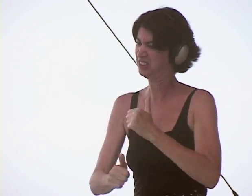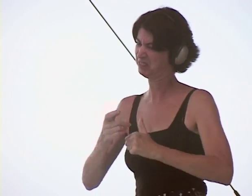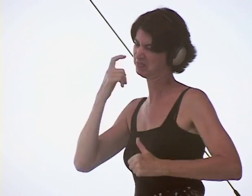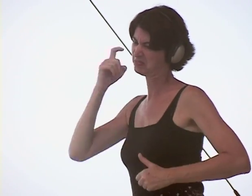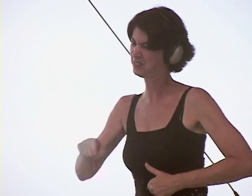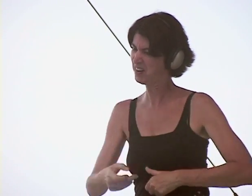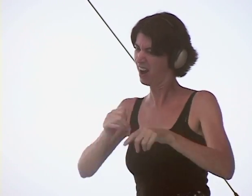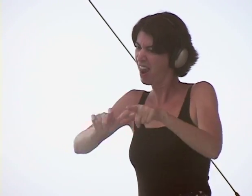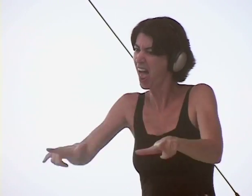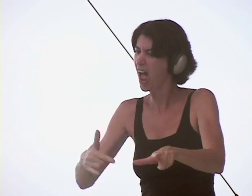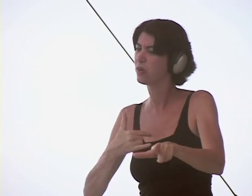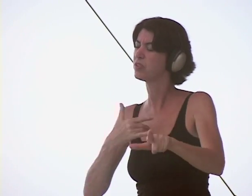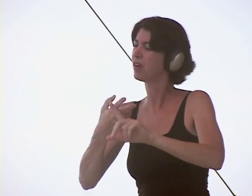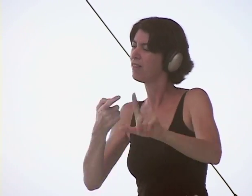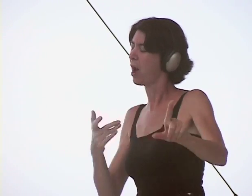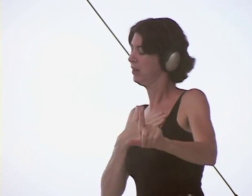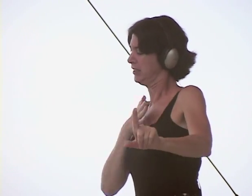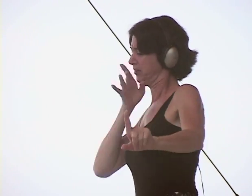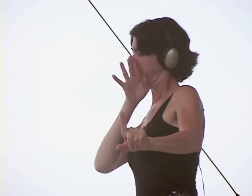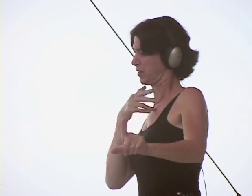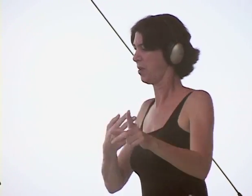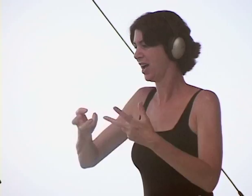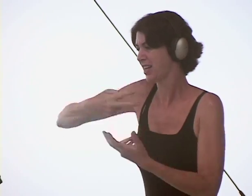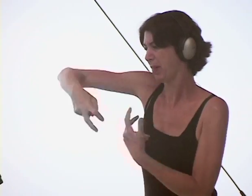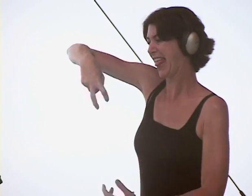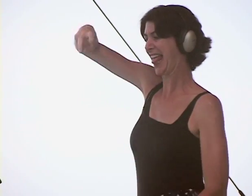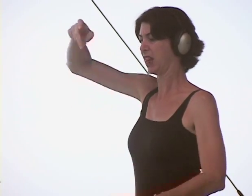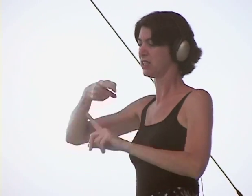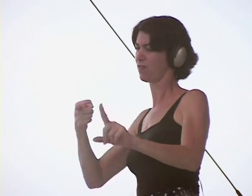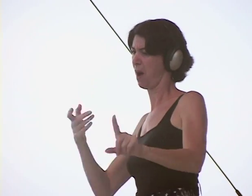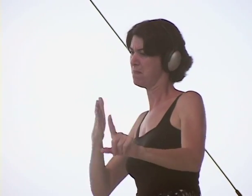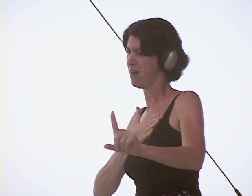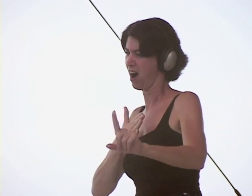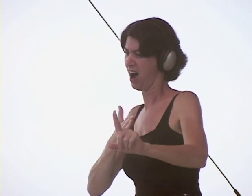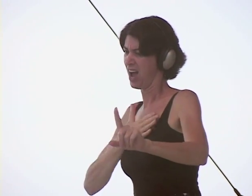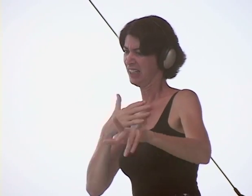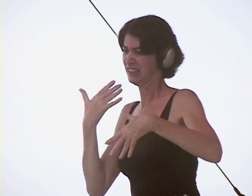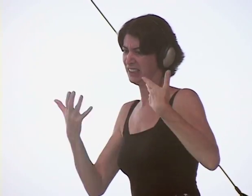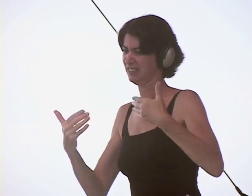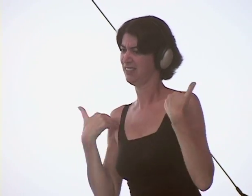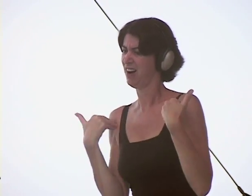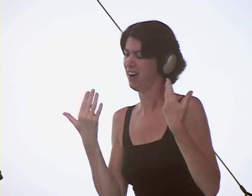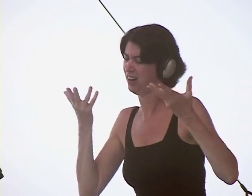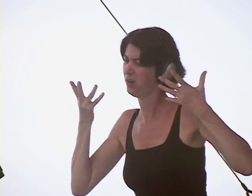angry language from my double helix, from my own.